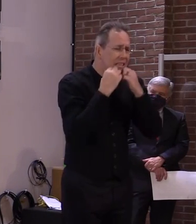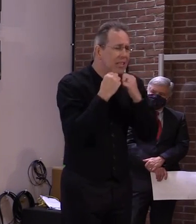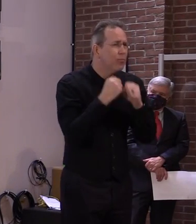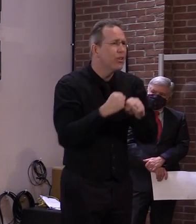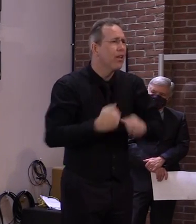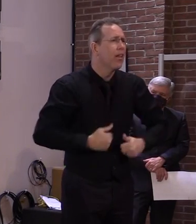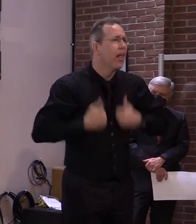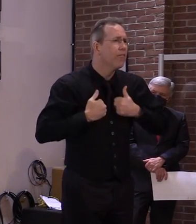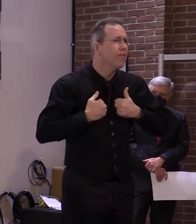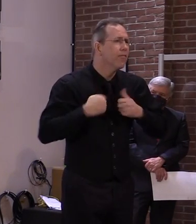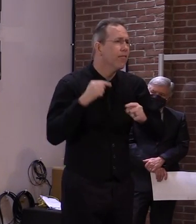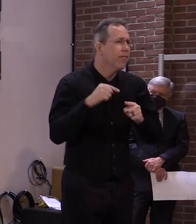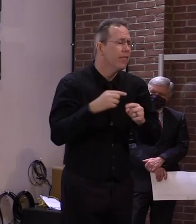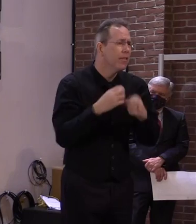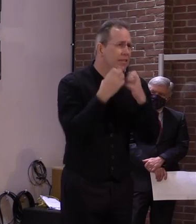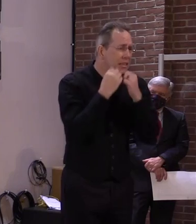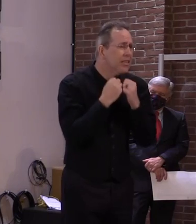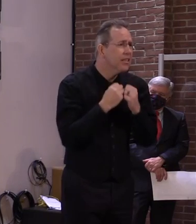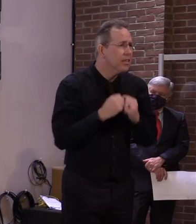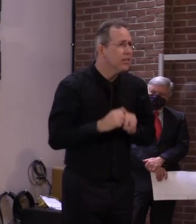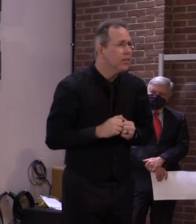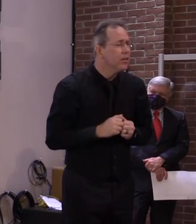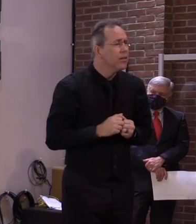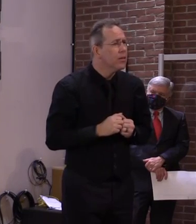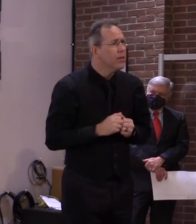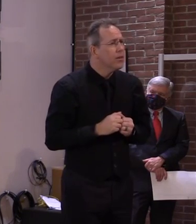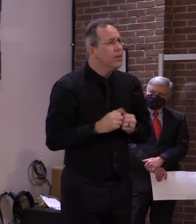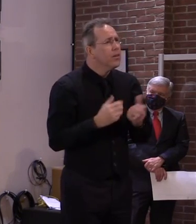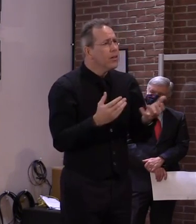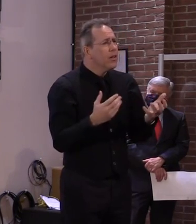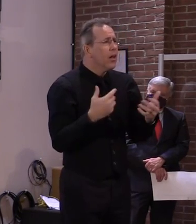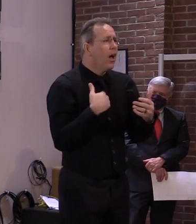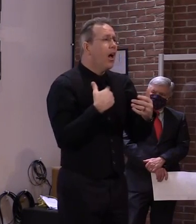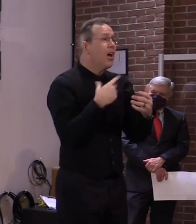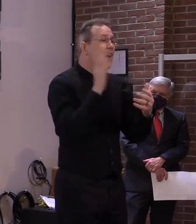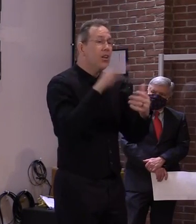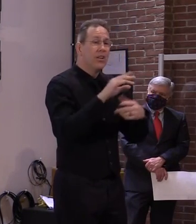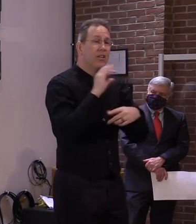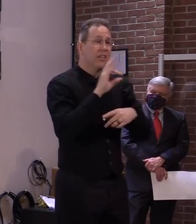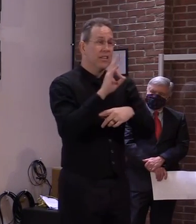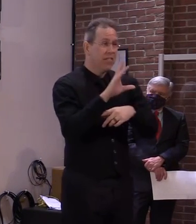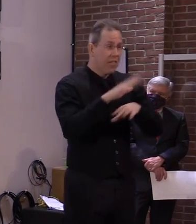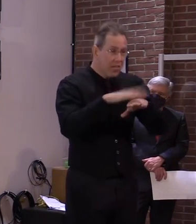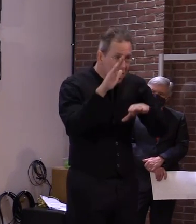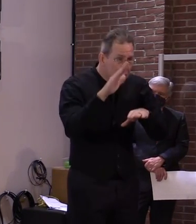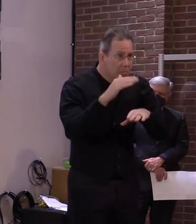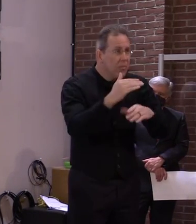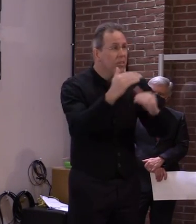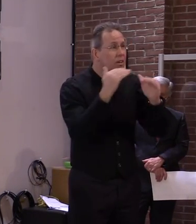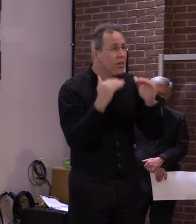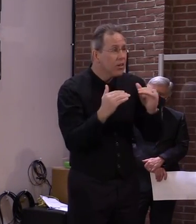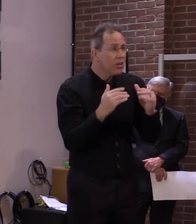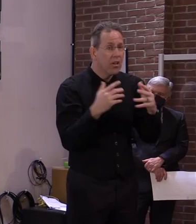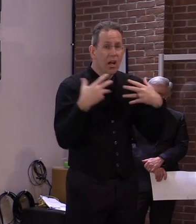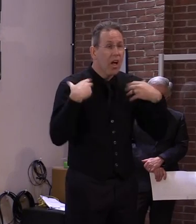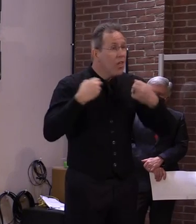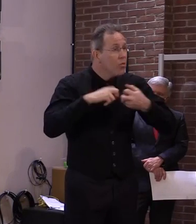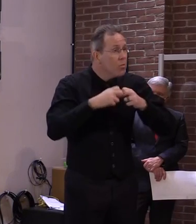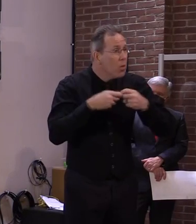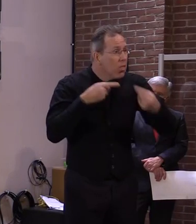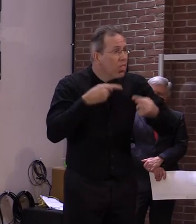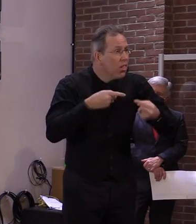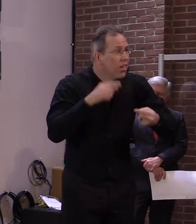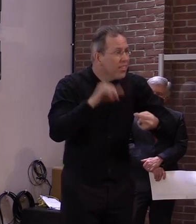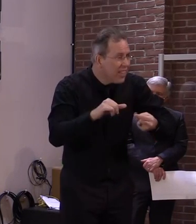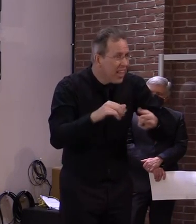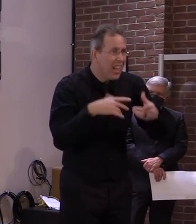Now, again, after we take care of 65 and over and those with chronic health conditions, then we'll go on to